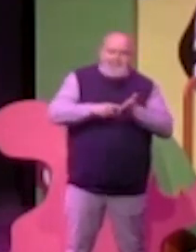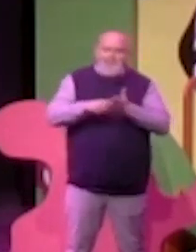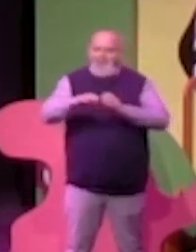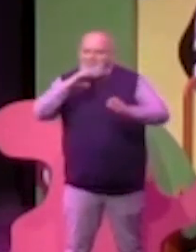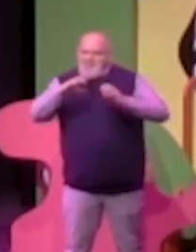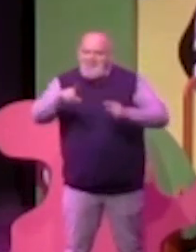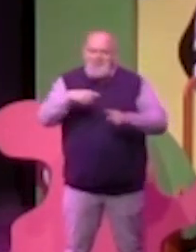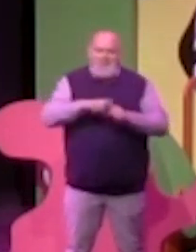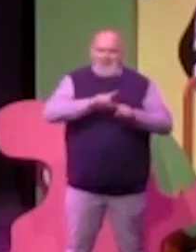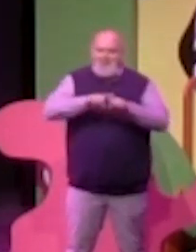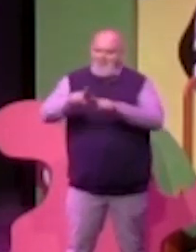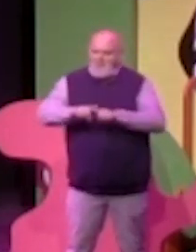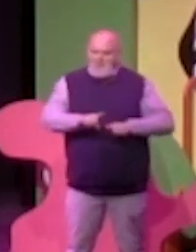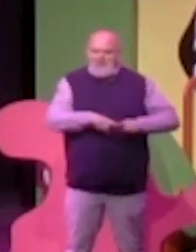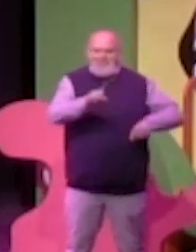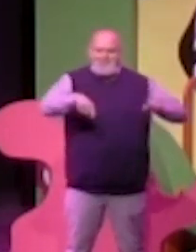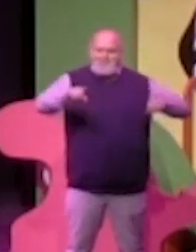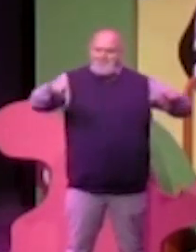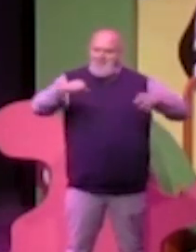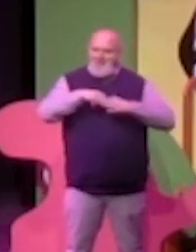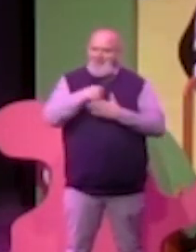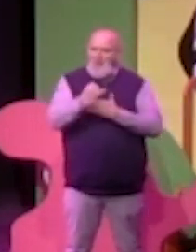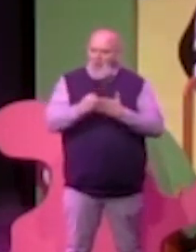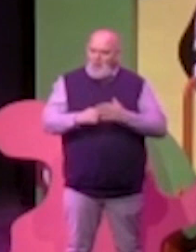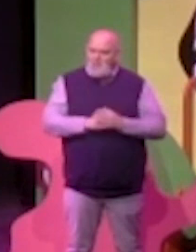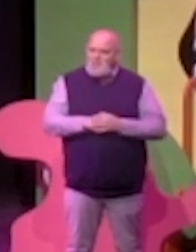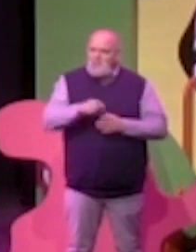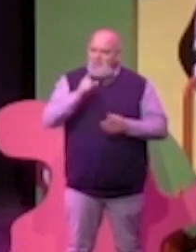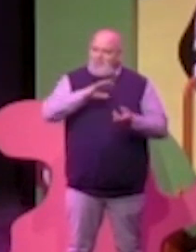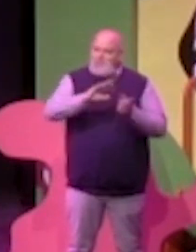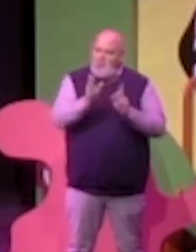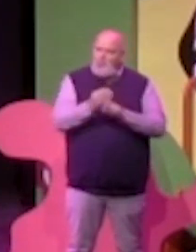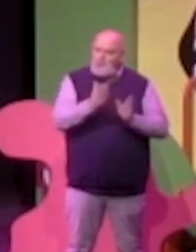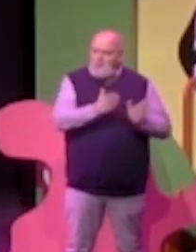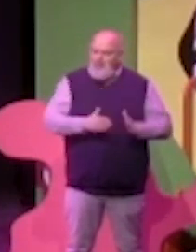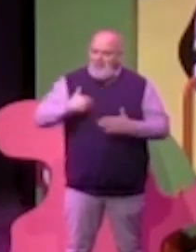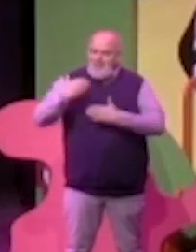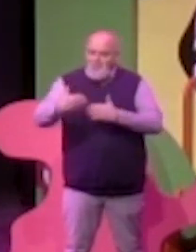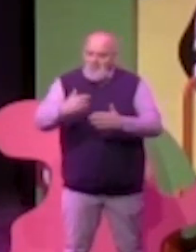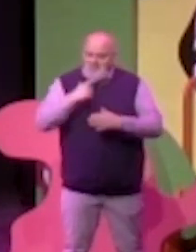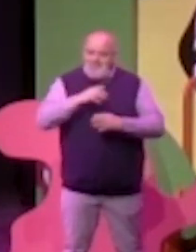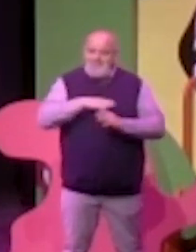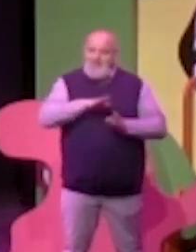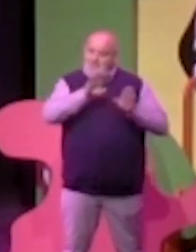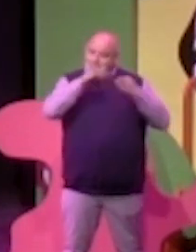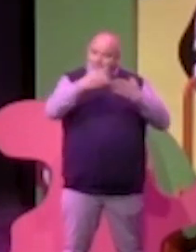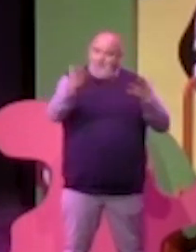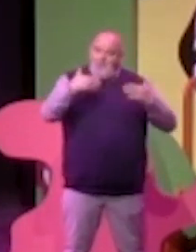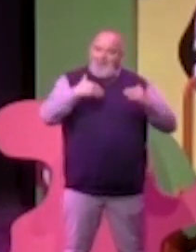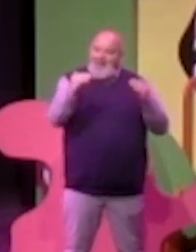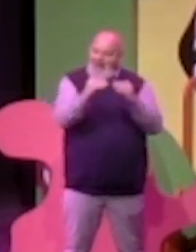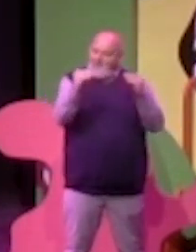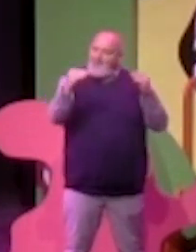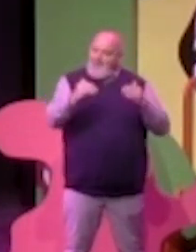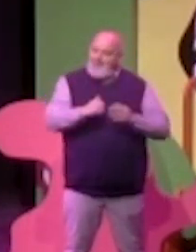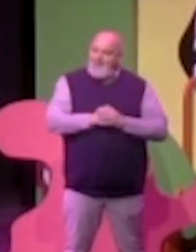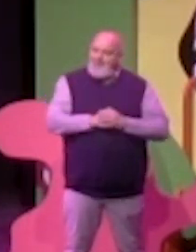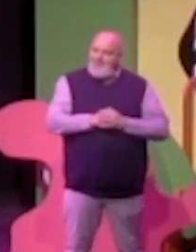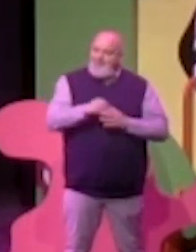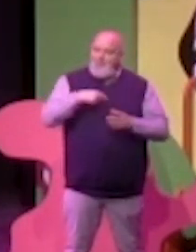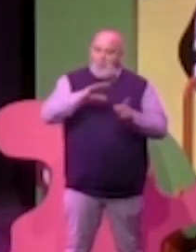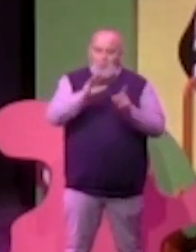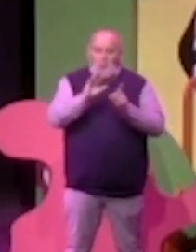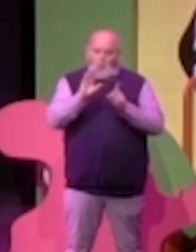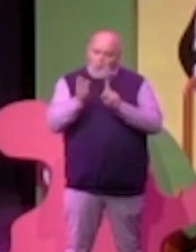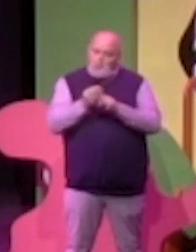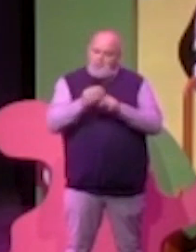up being a full, real cultural planning process that centered equity that delivered something called the Cultural Equity